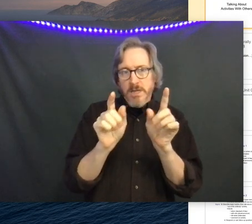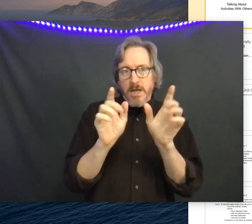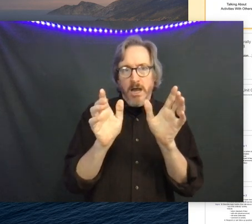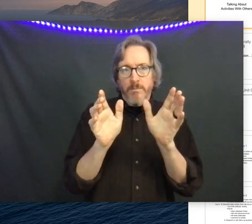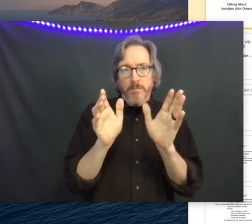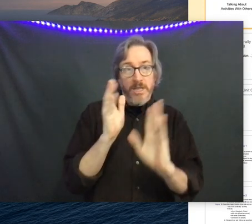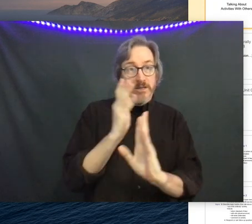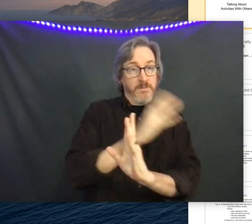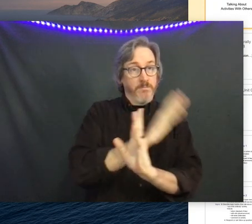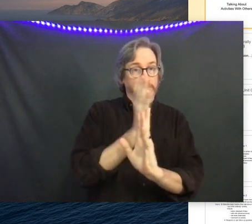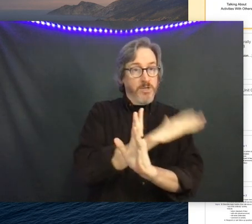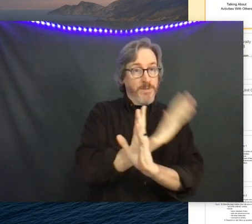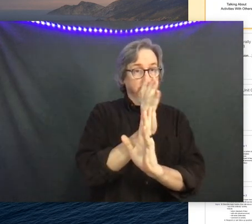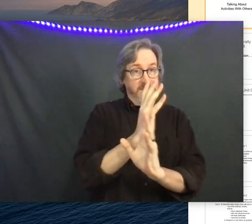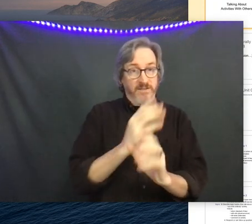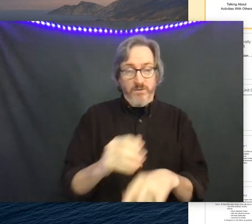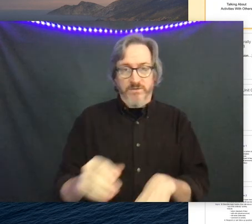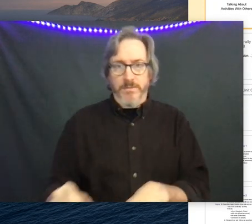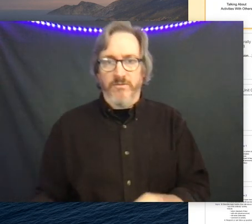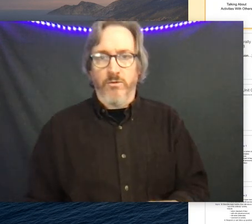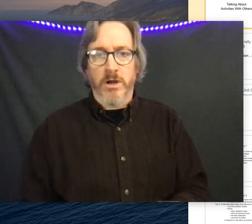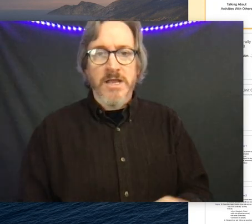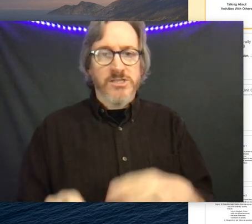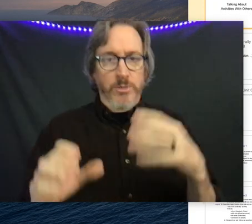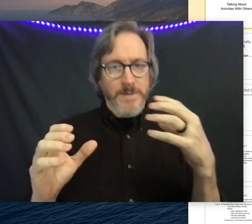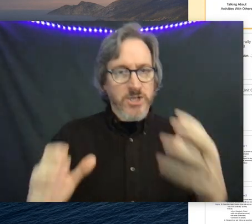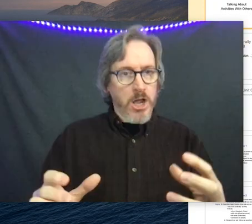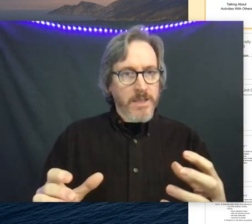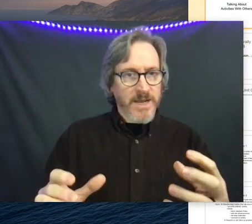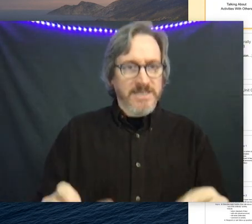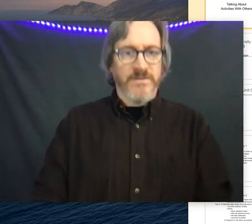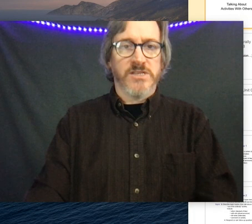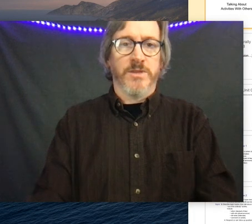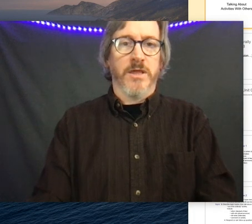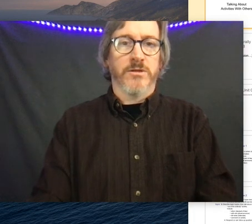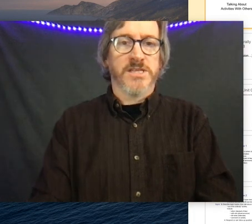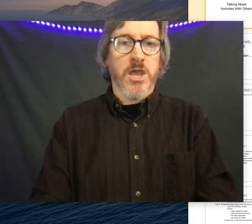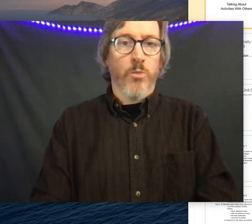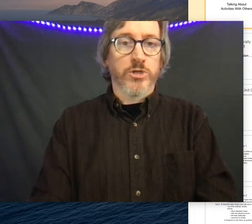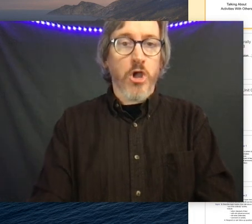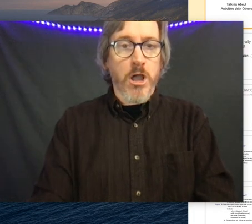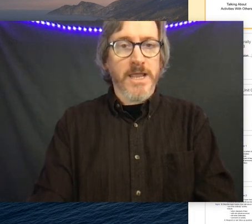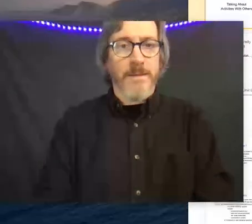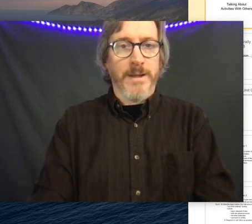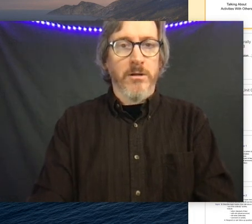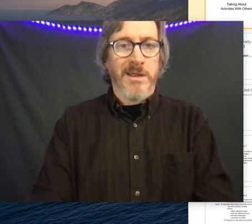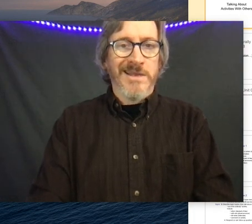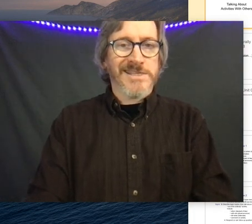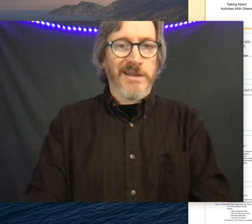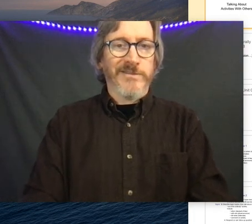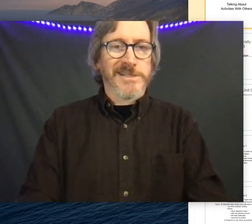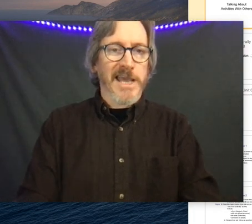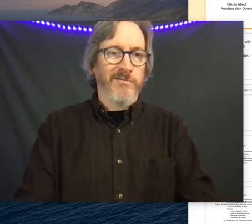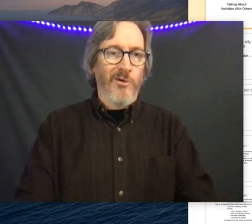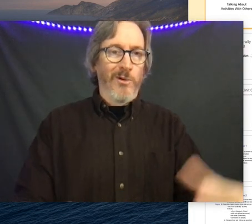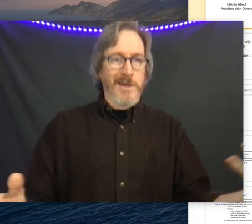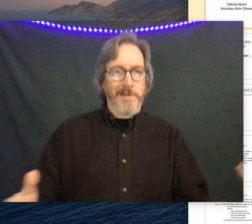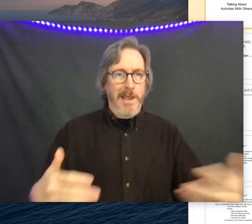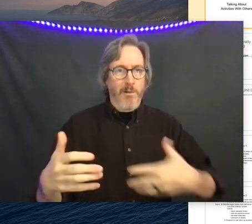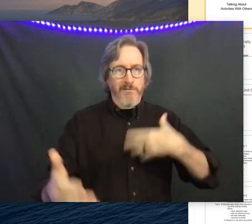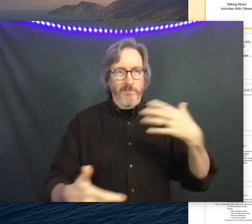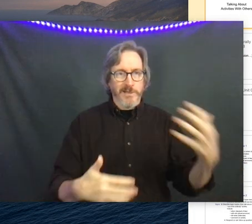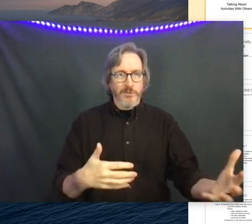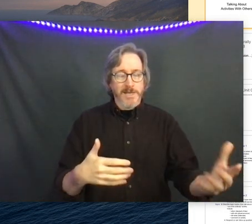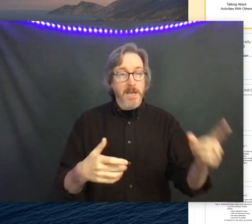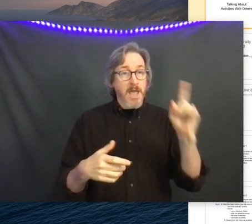difference in compared to the stuff we've done before. So we're going to be talking about activities with others. We're talking about stuff that's kind of ordinary,